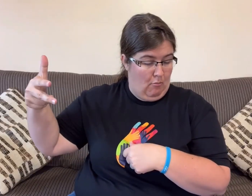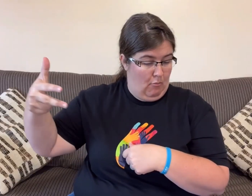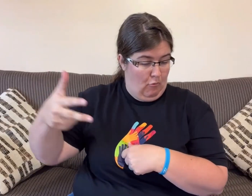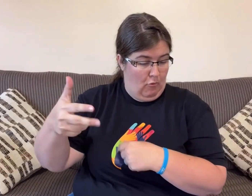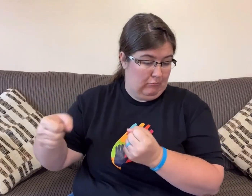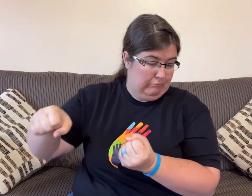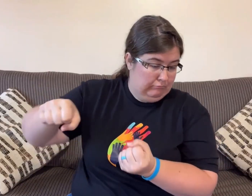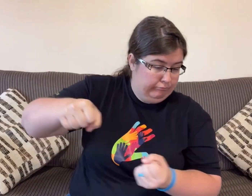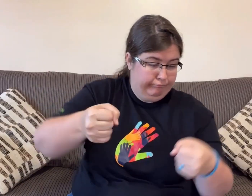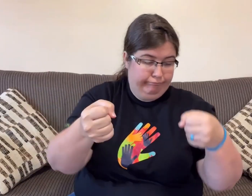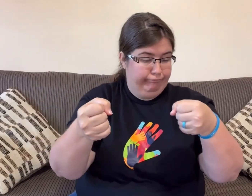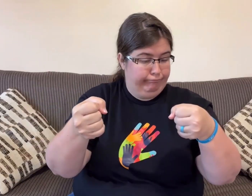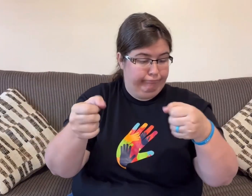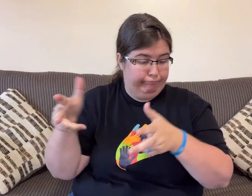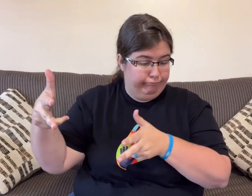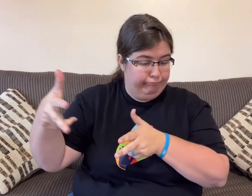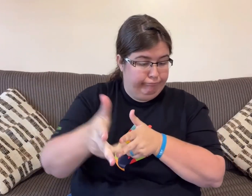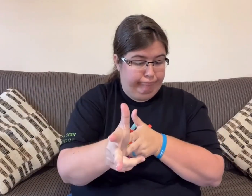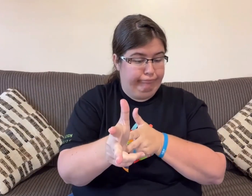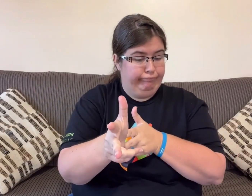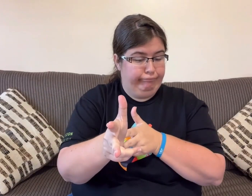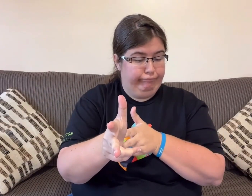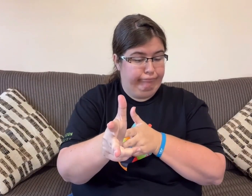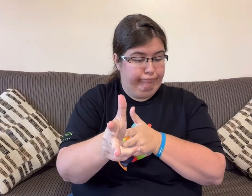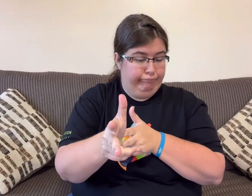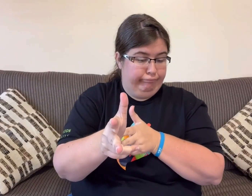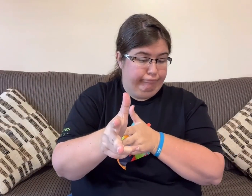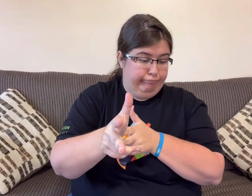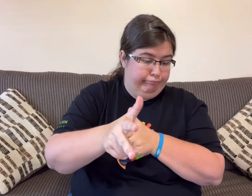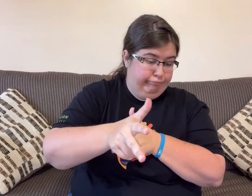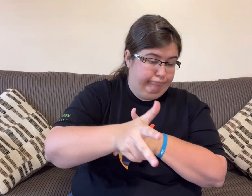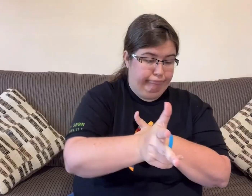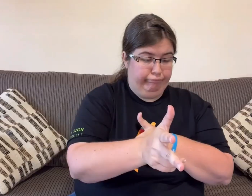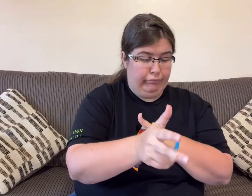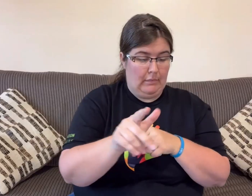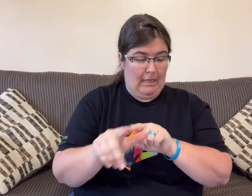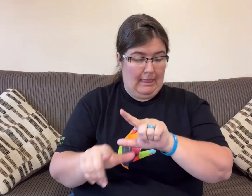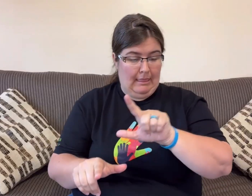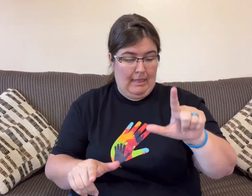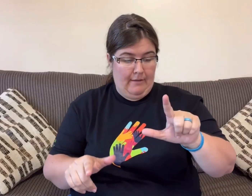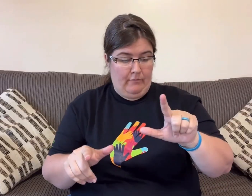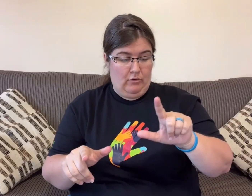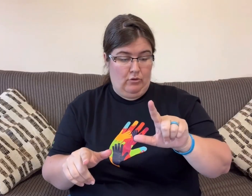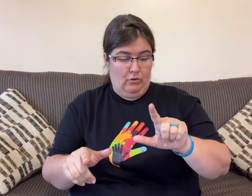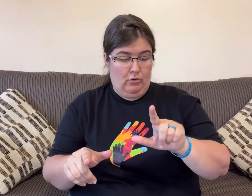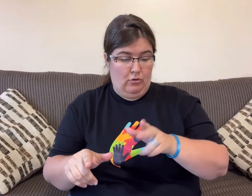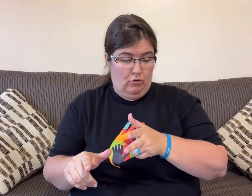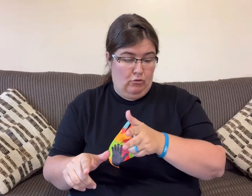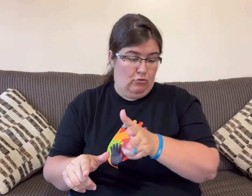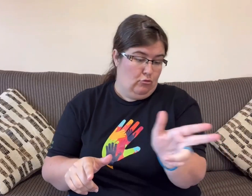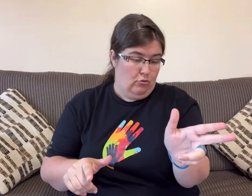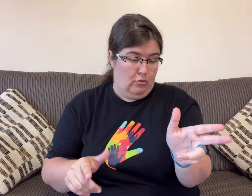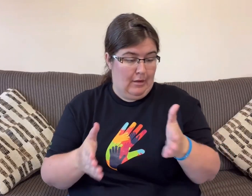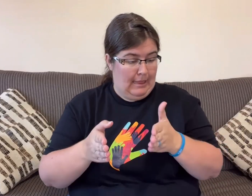pulled out in front of me and into the left turn lane